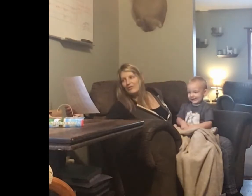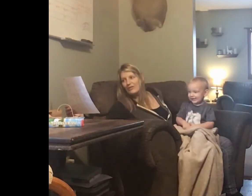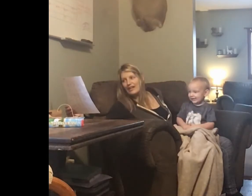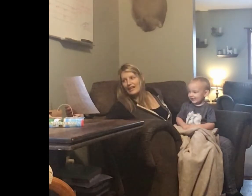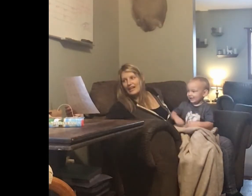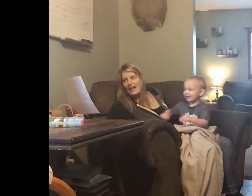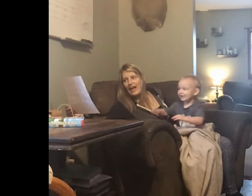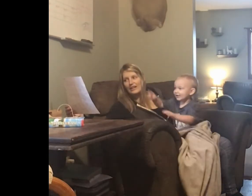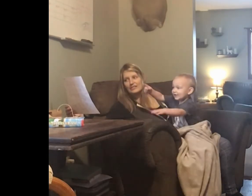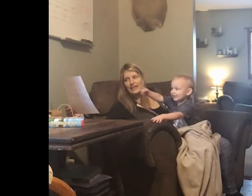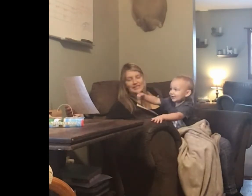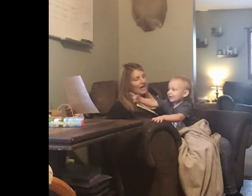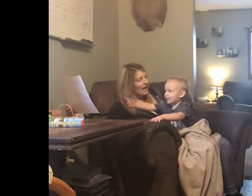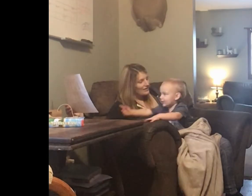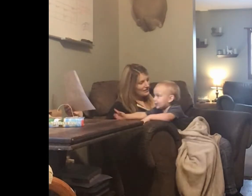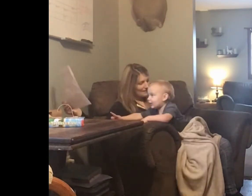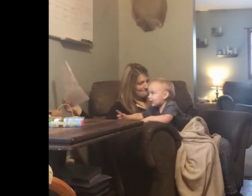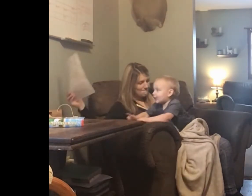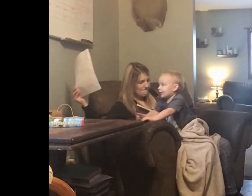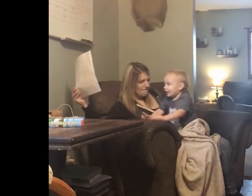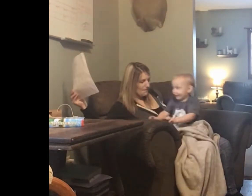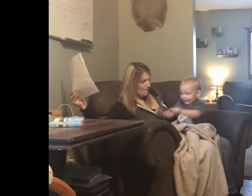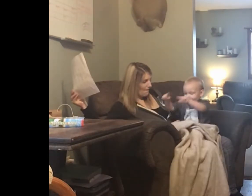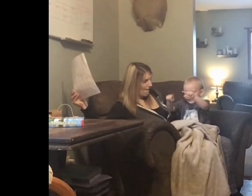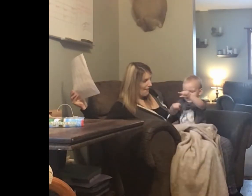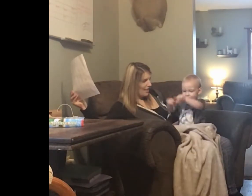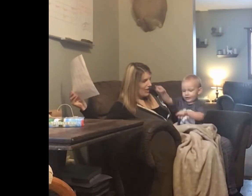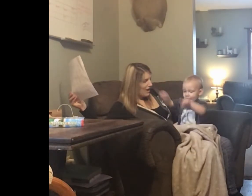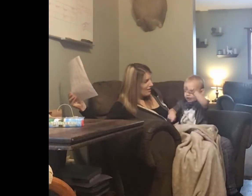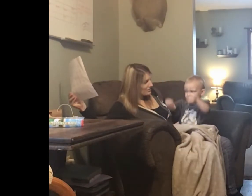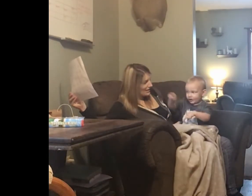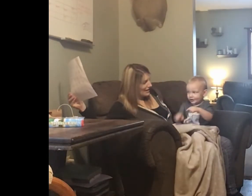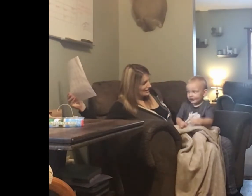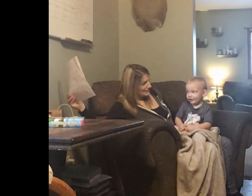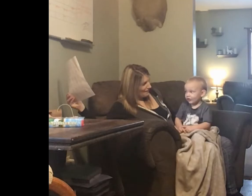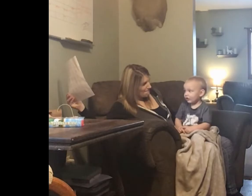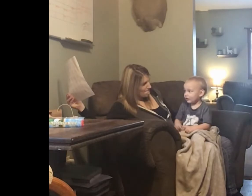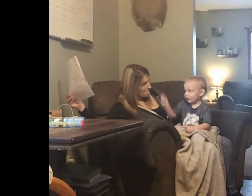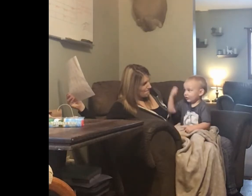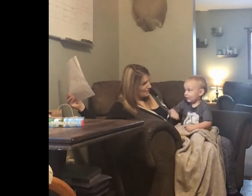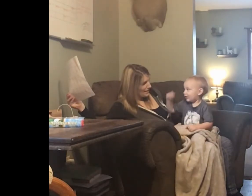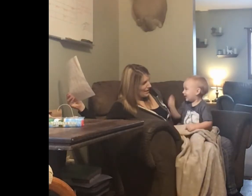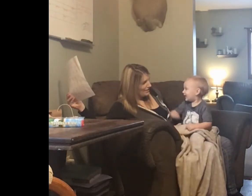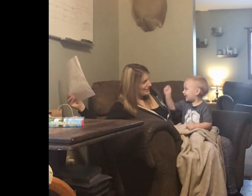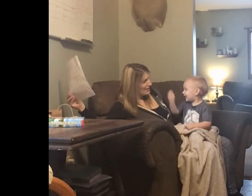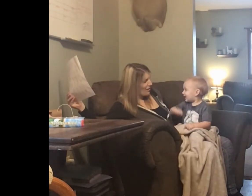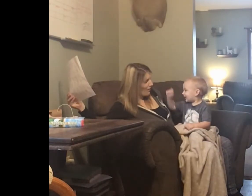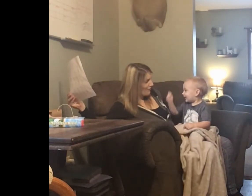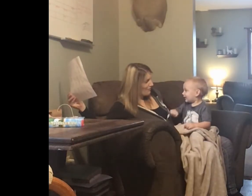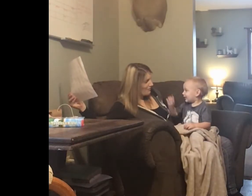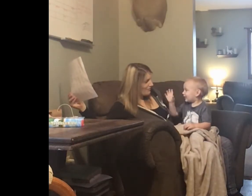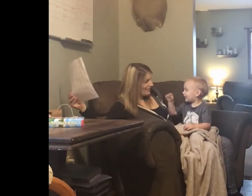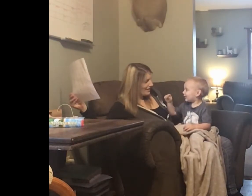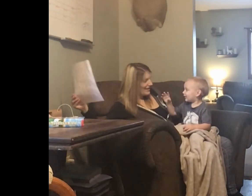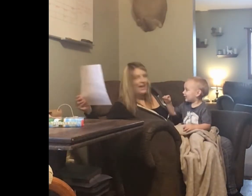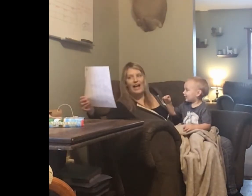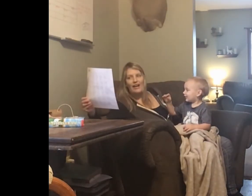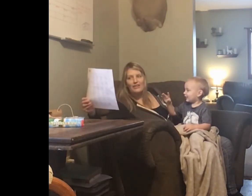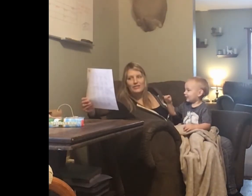Read. How do you sign socks? How do you sign yes? How do you sign no? How do you